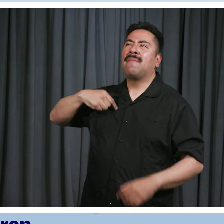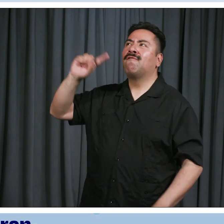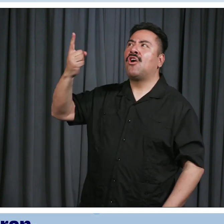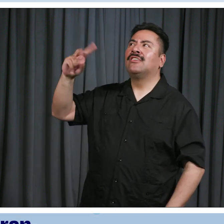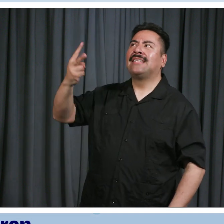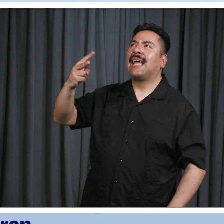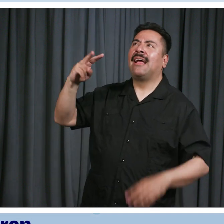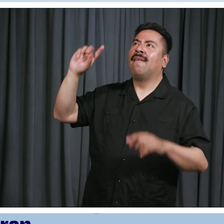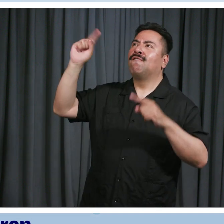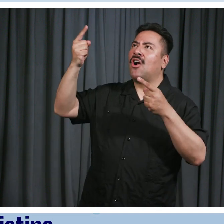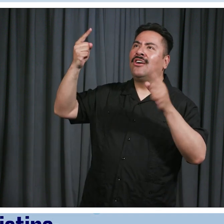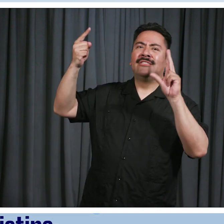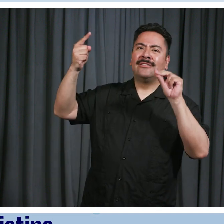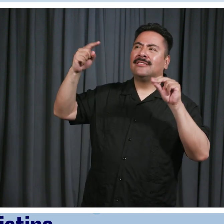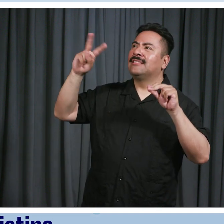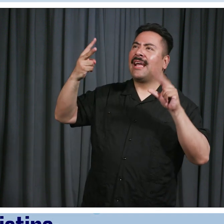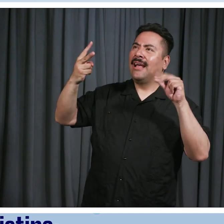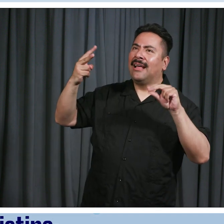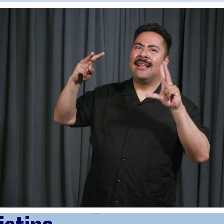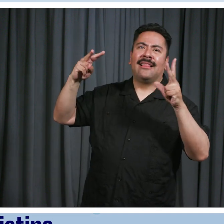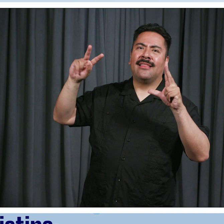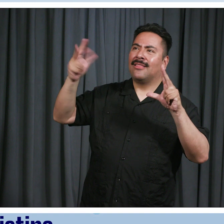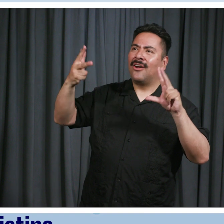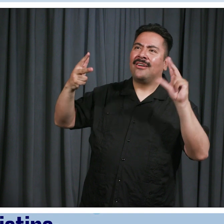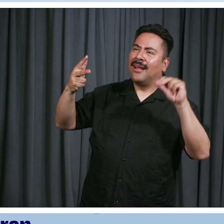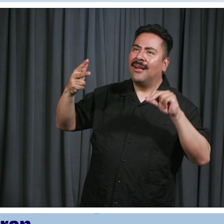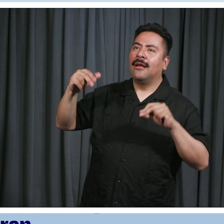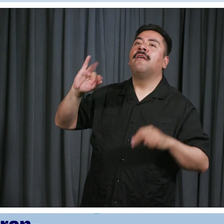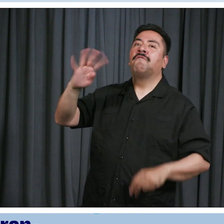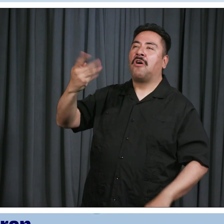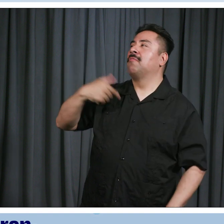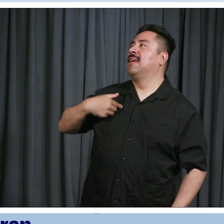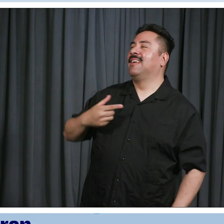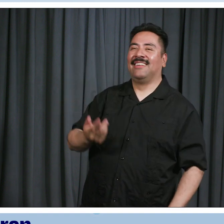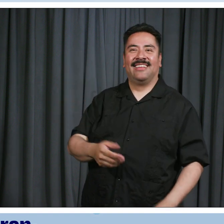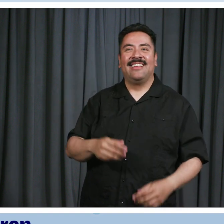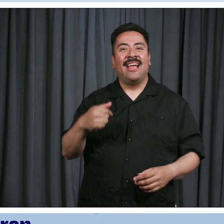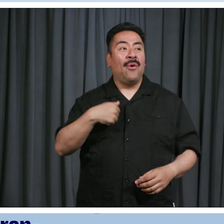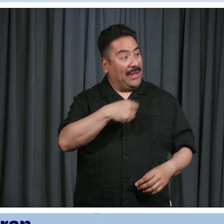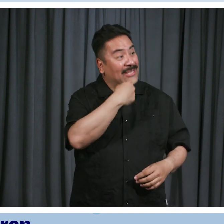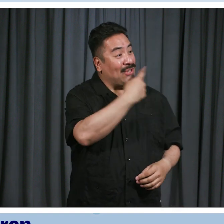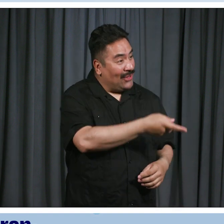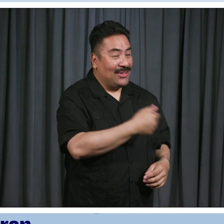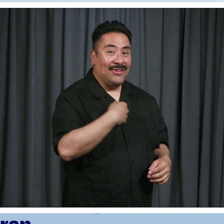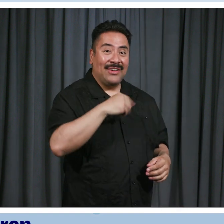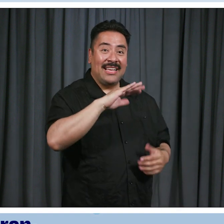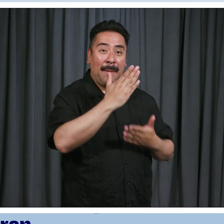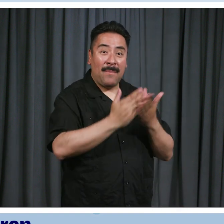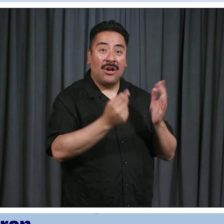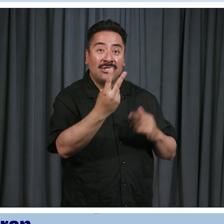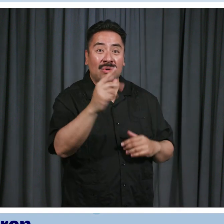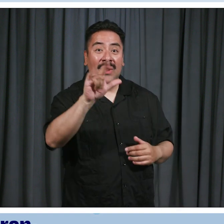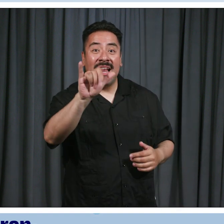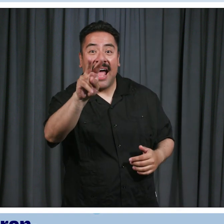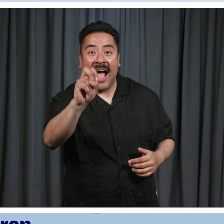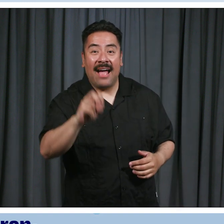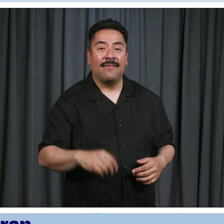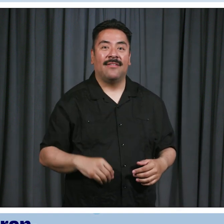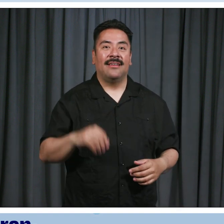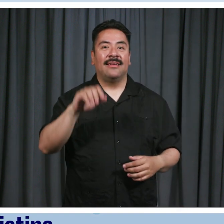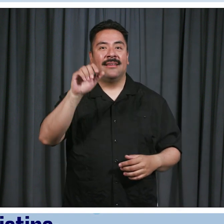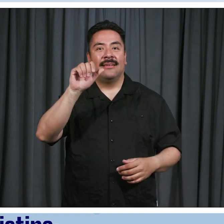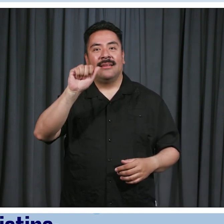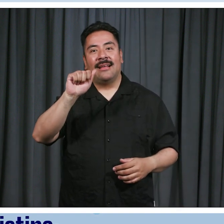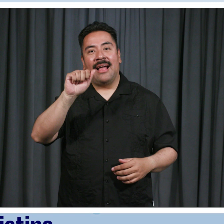So No, we didn't. We said we would have you back for part 2. Yeah, this is part 2, live. Yes. Alexa,